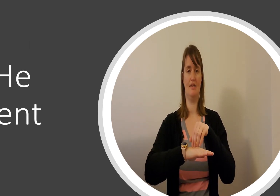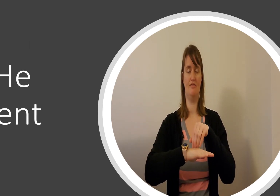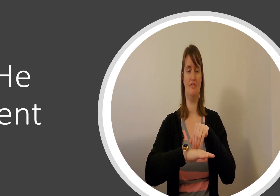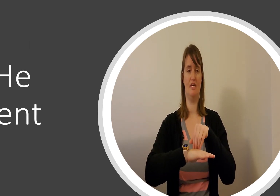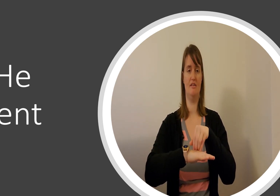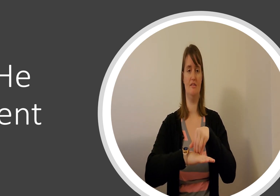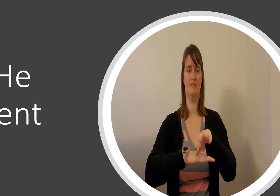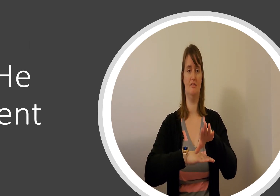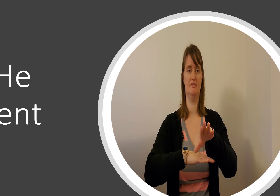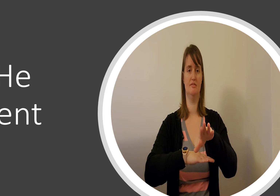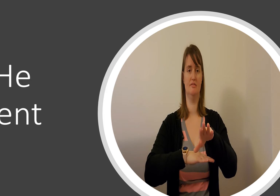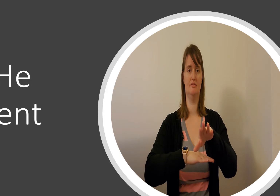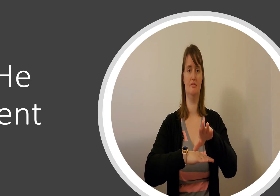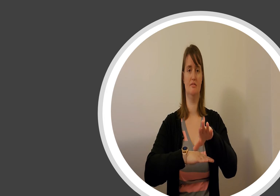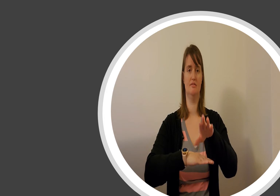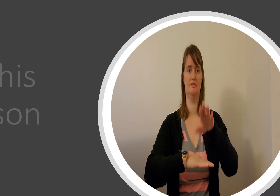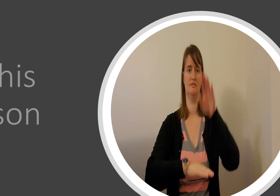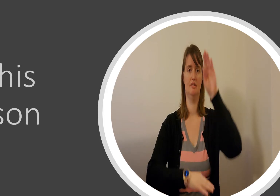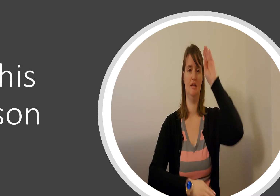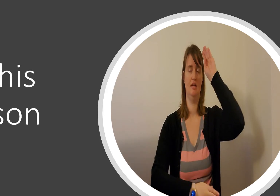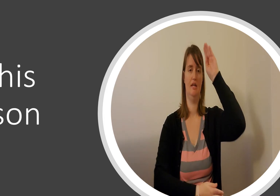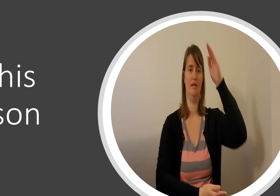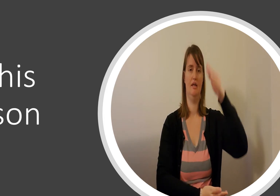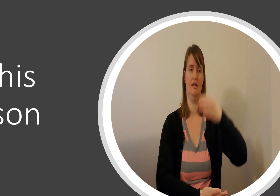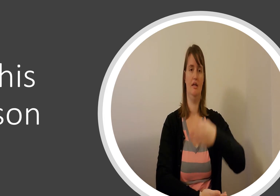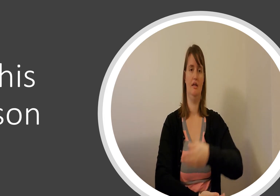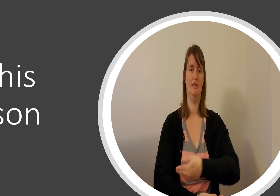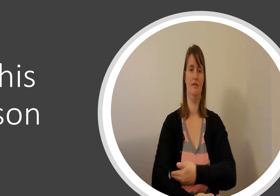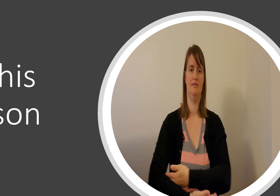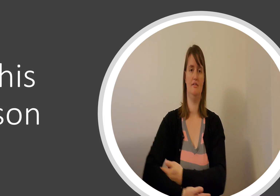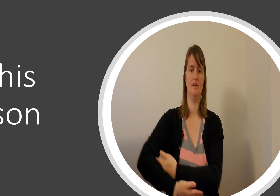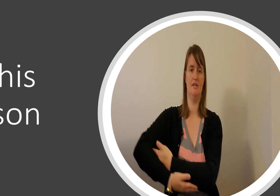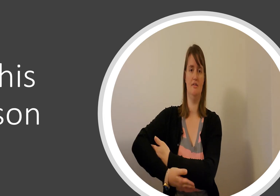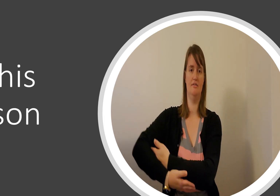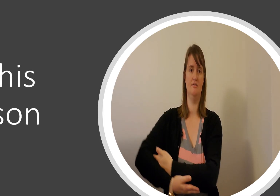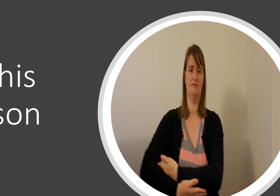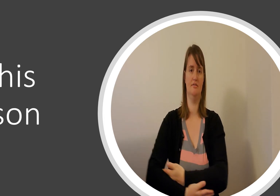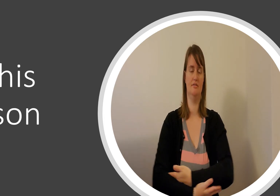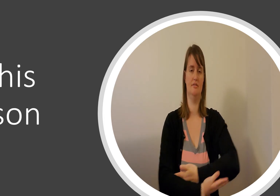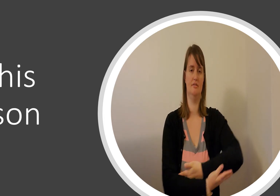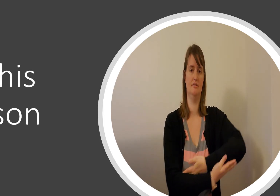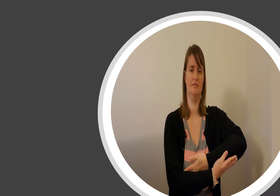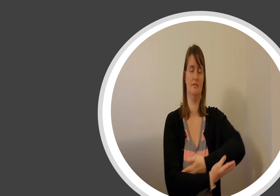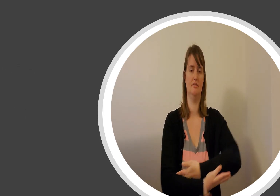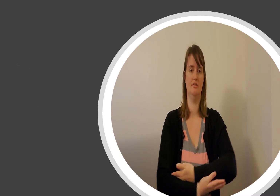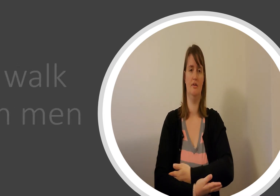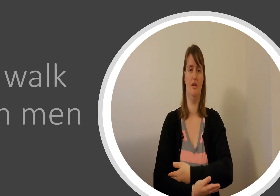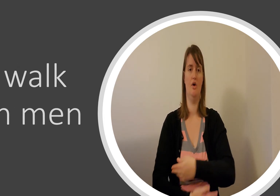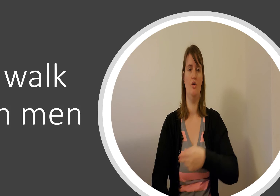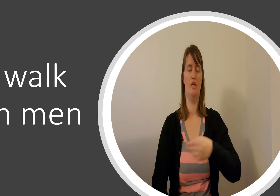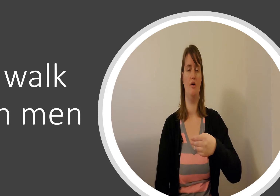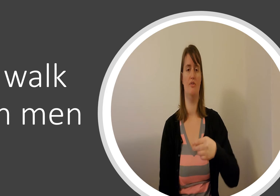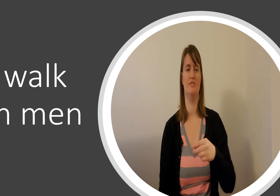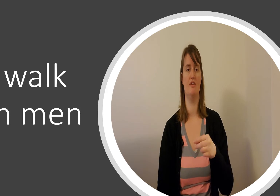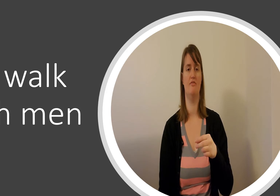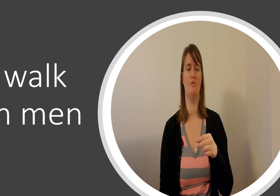Again, the sign for sent, son, Now, the sign for